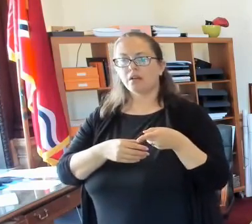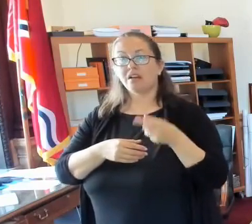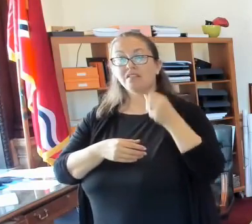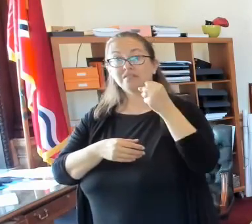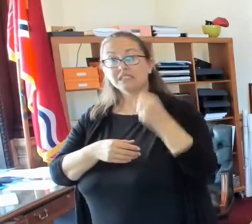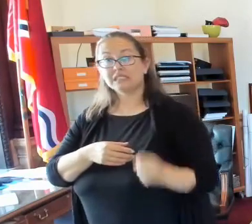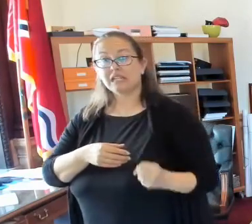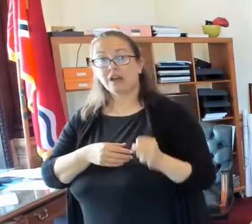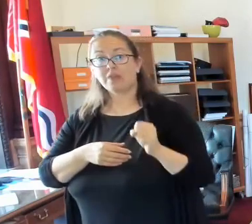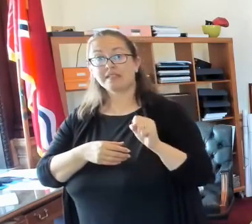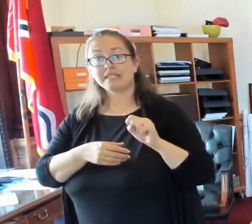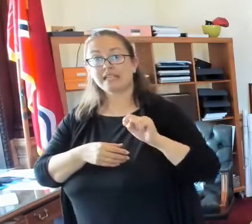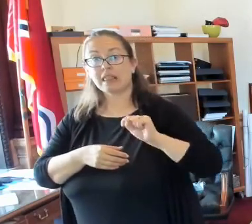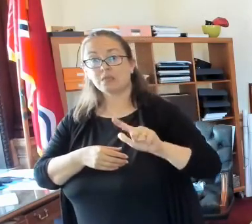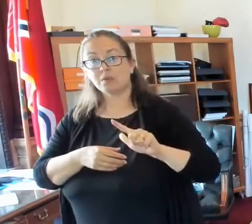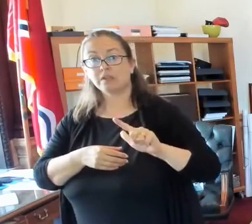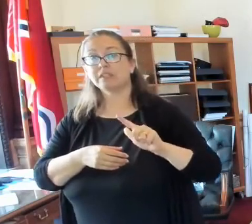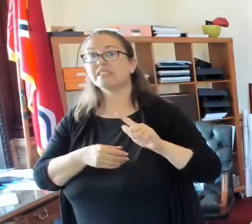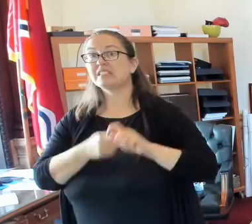South St. Louis, particularly